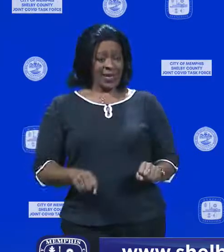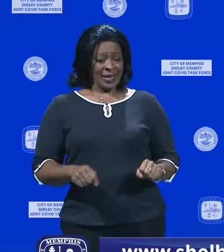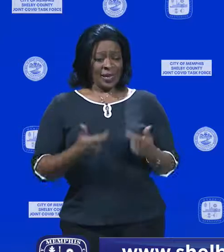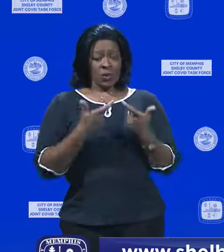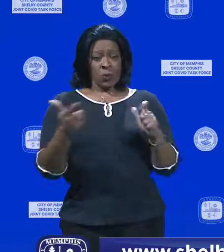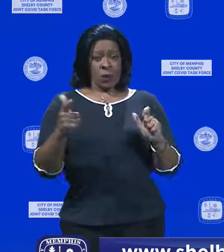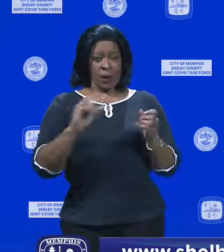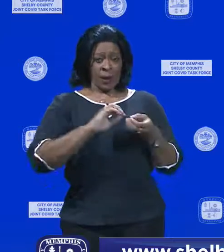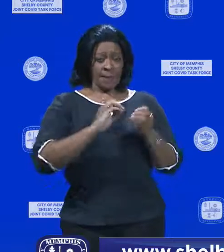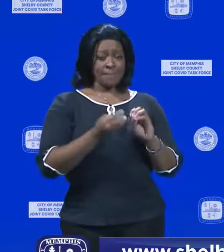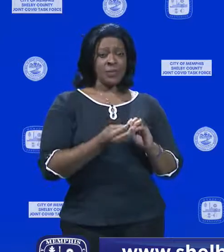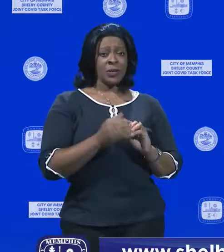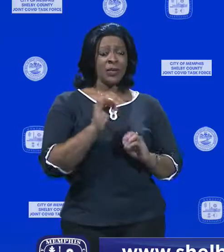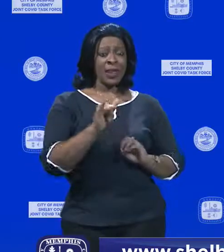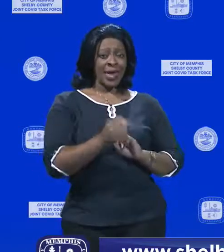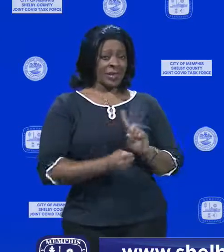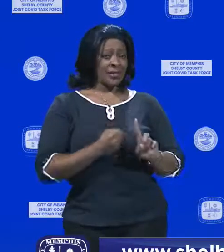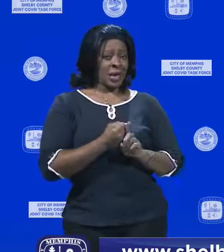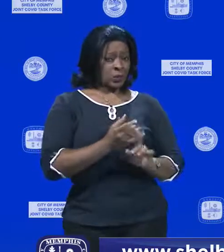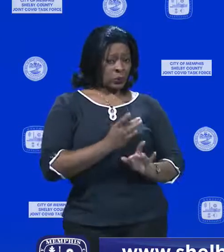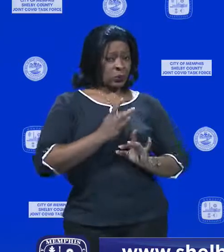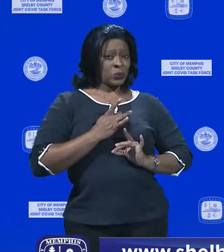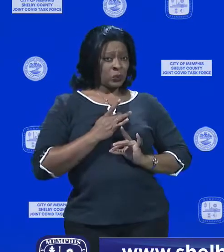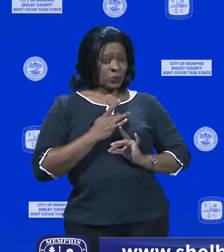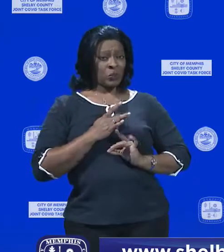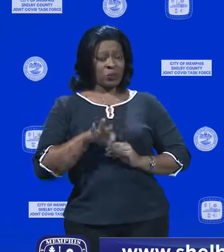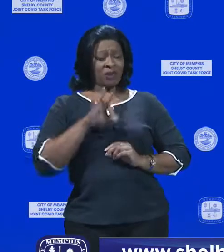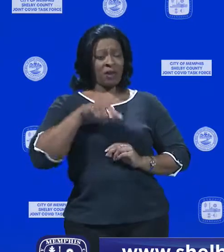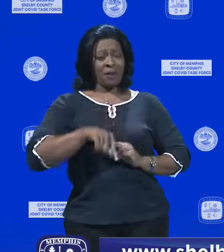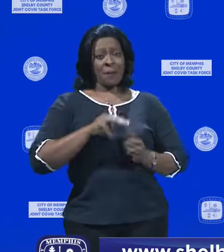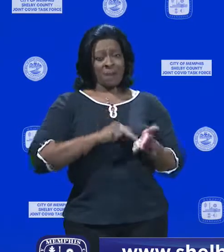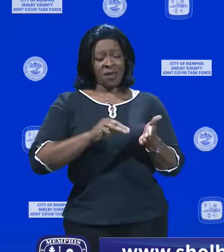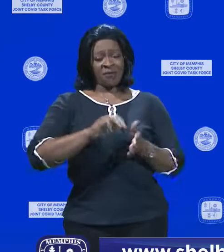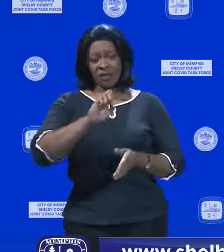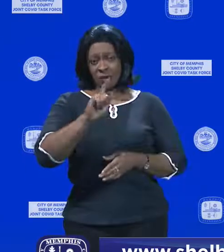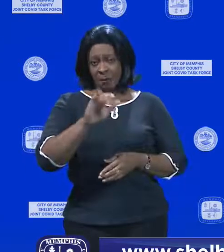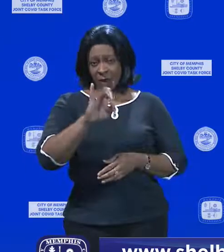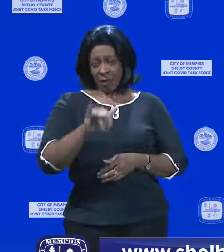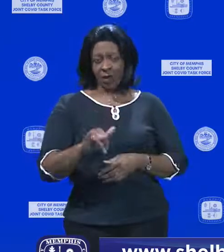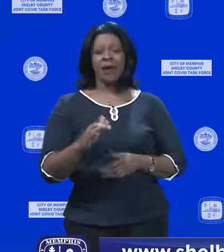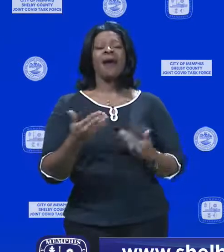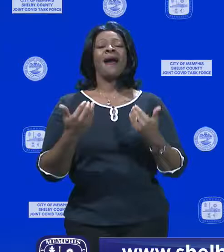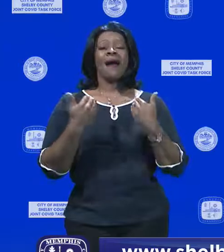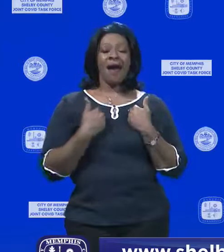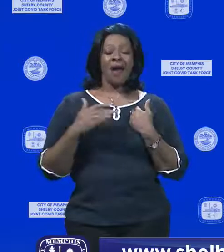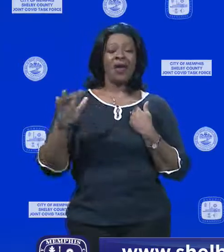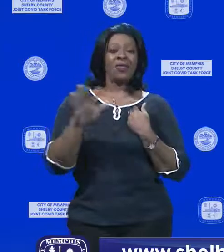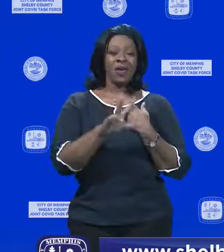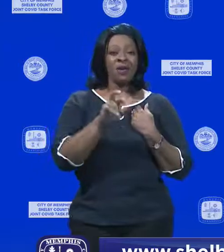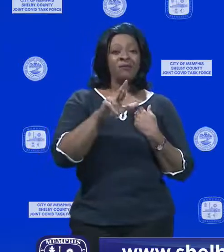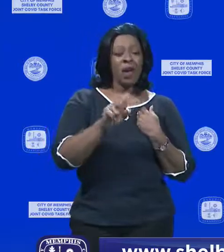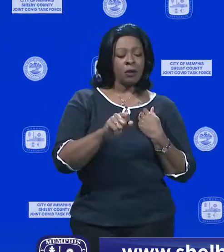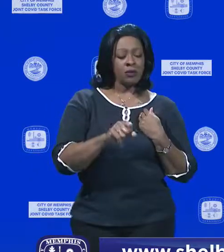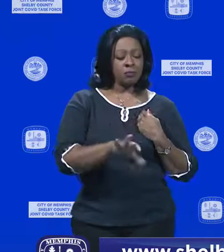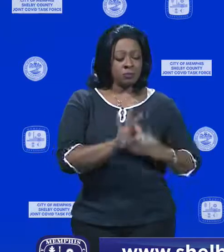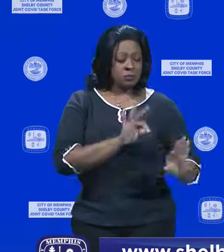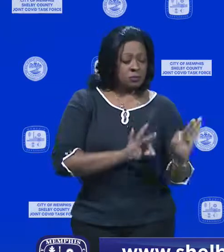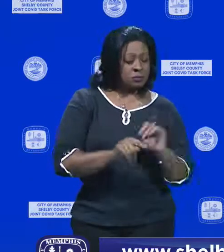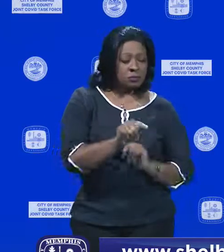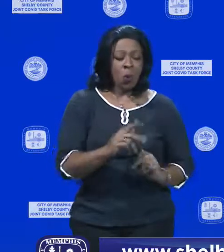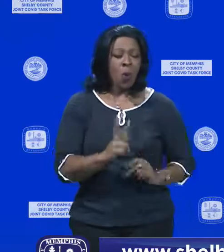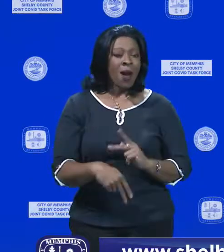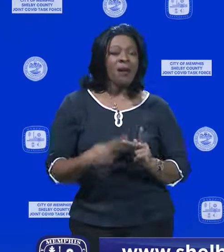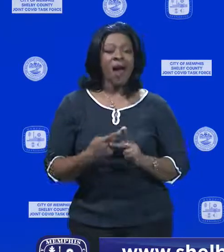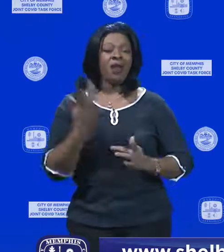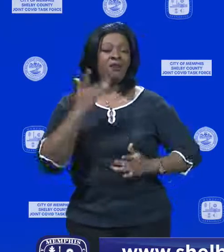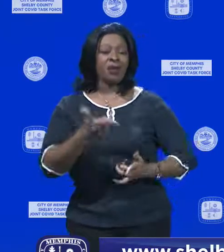greater proportion of diagnosed cases in Memphis and Shelby County will have their virus sequenced and will know what